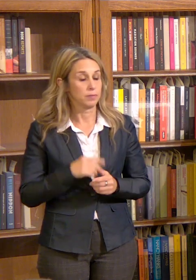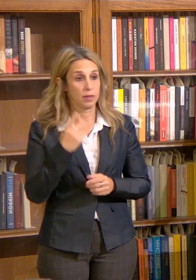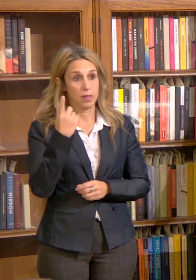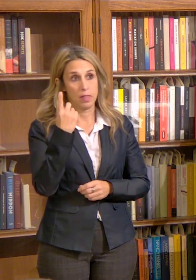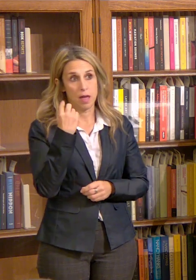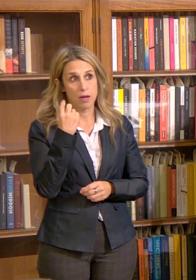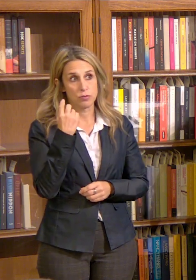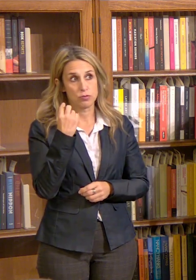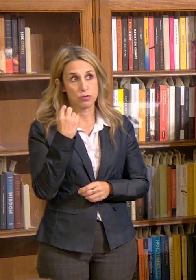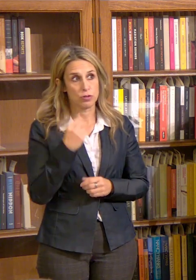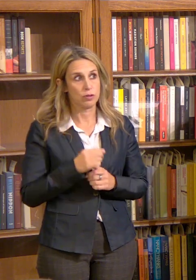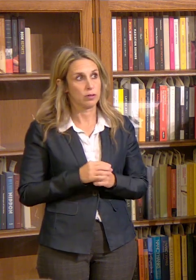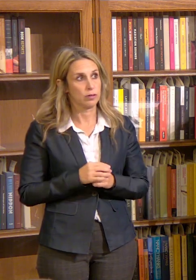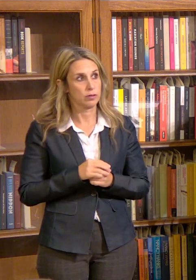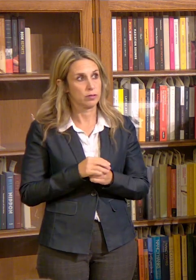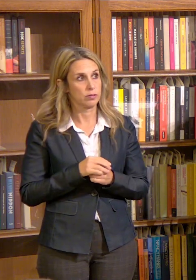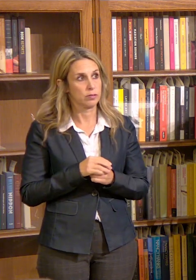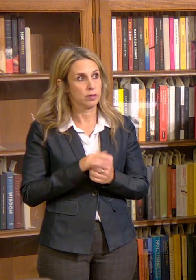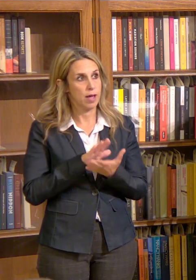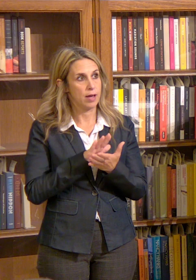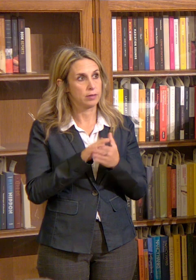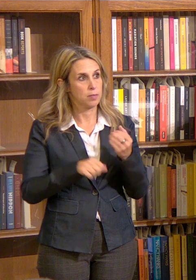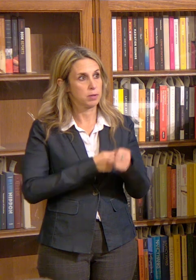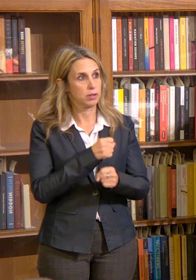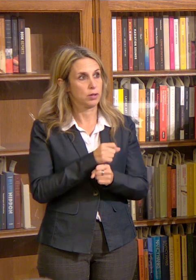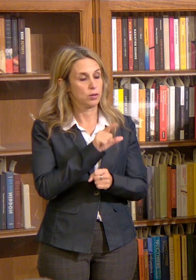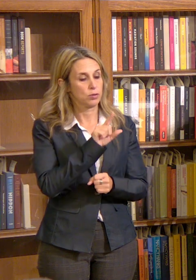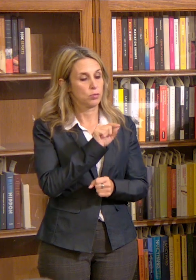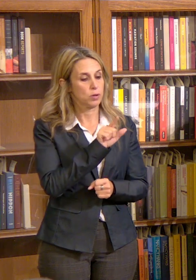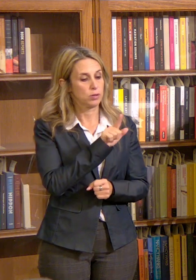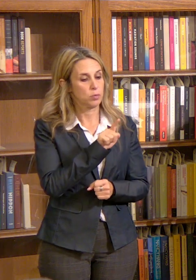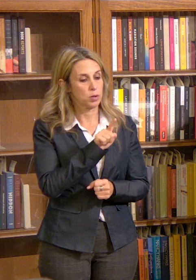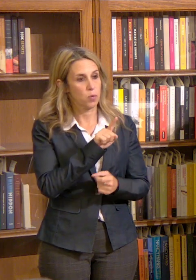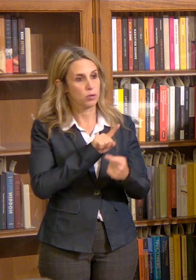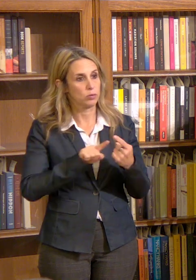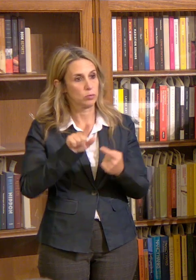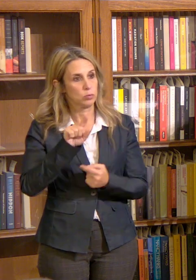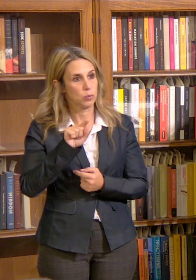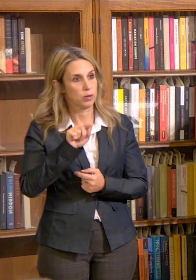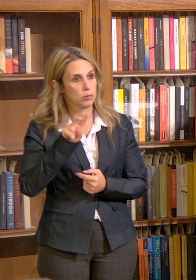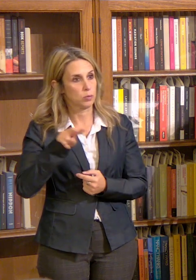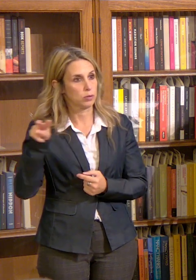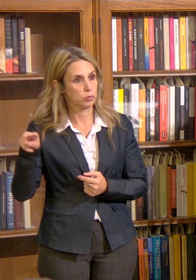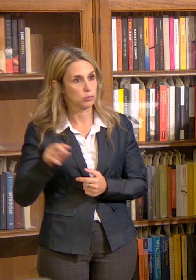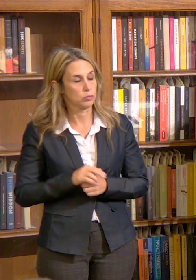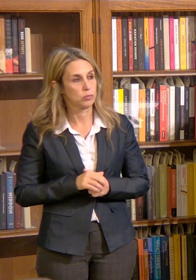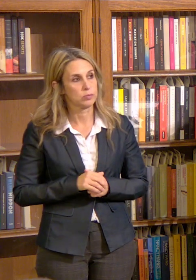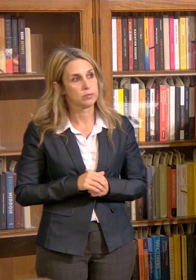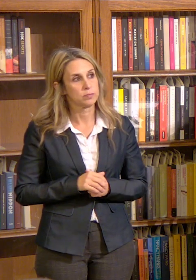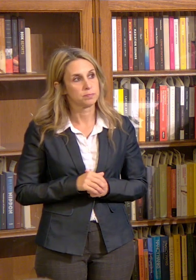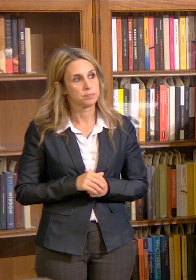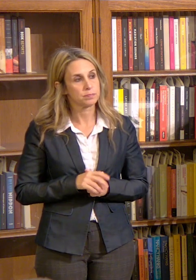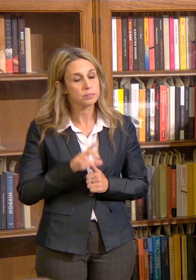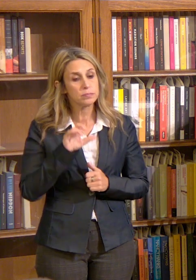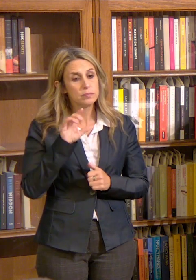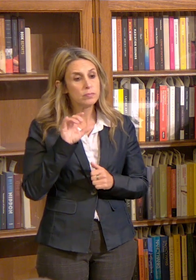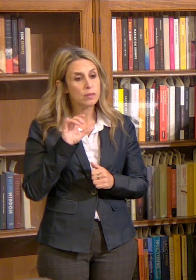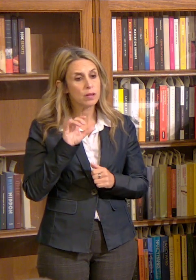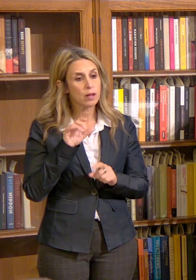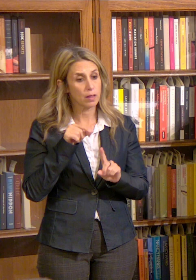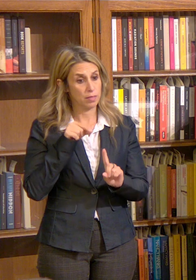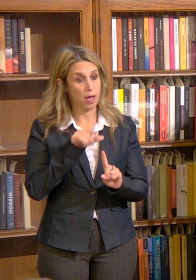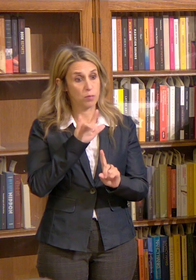year um Academic Year 2021 2022 was the 25th